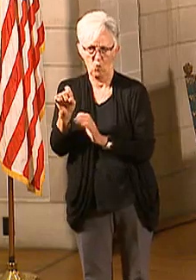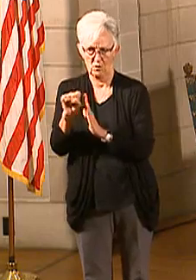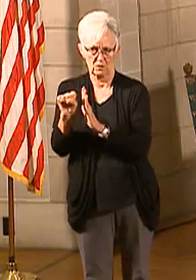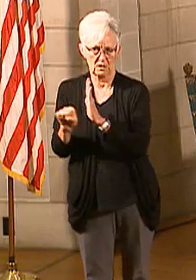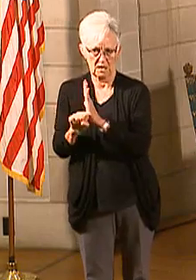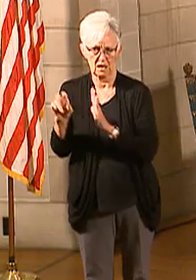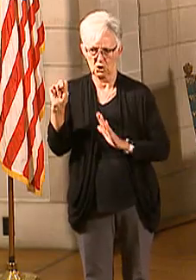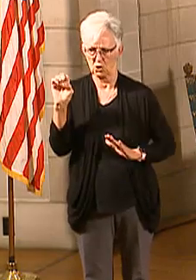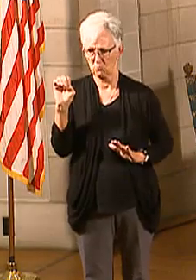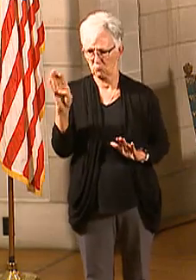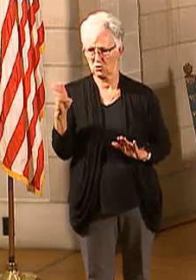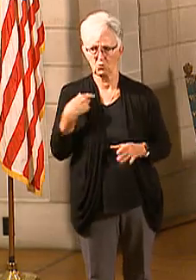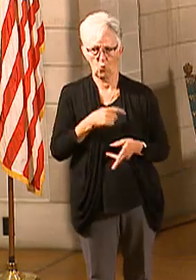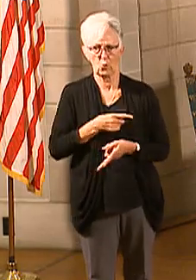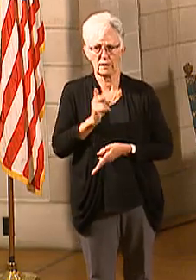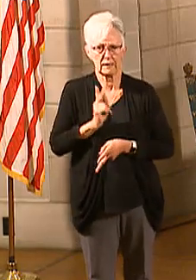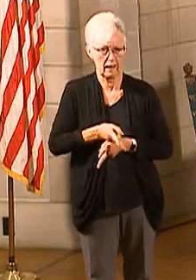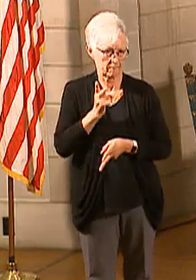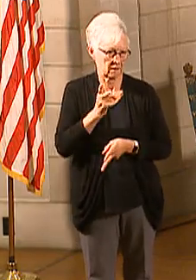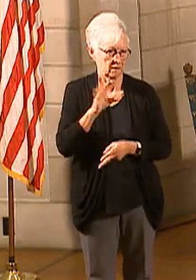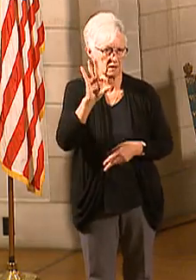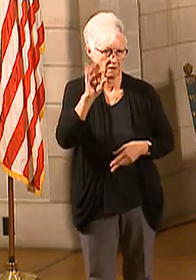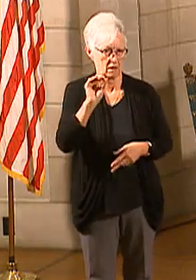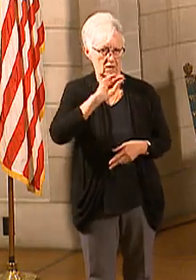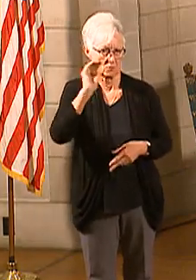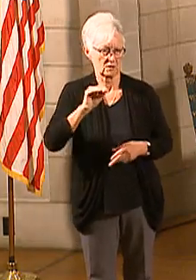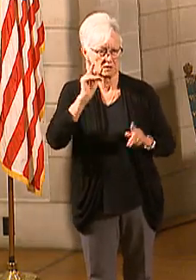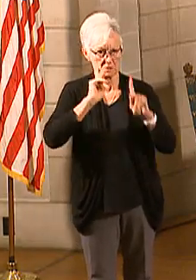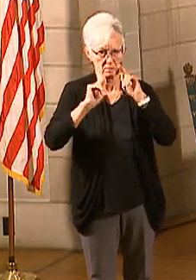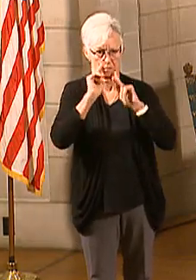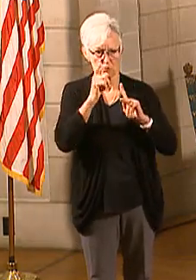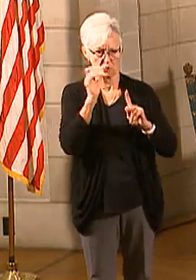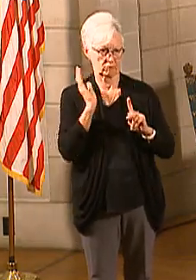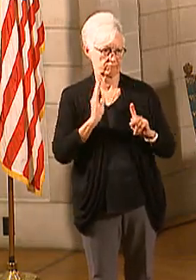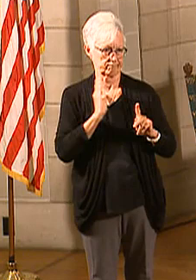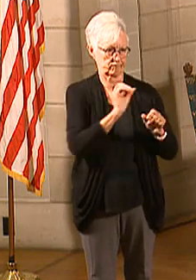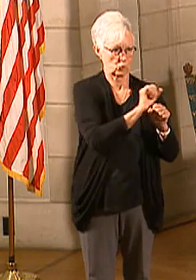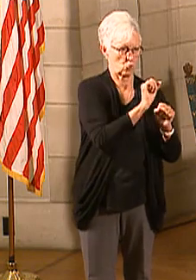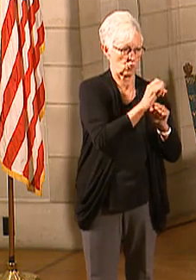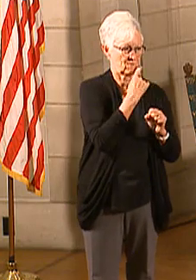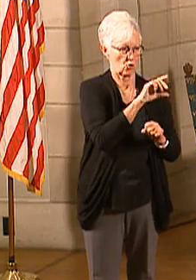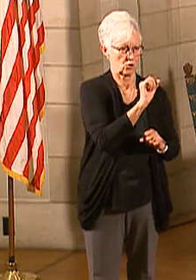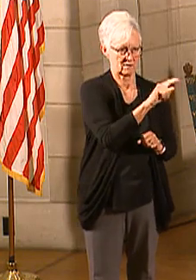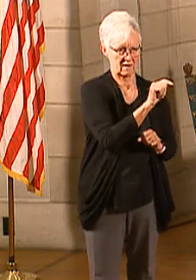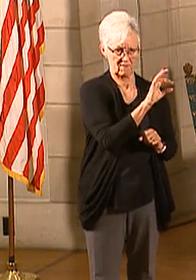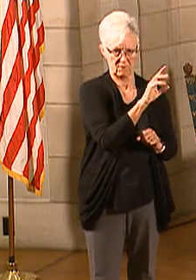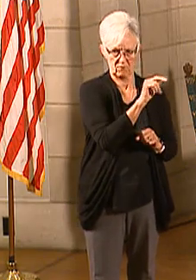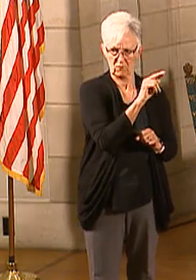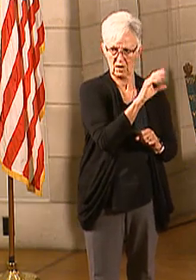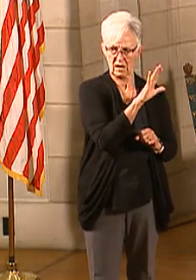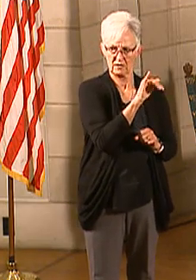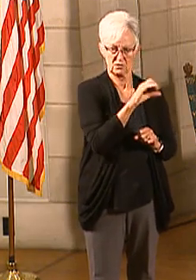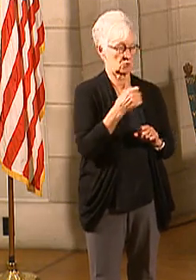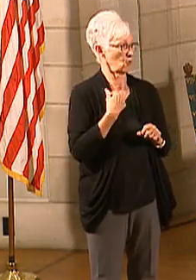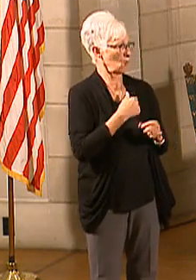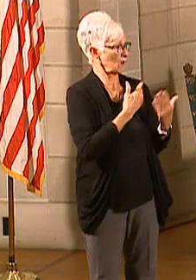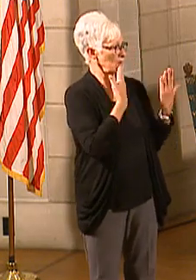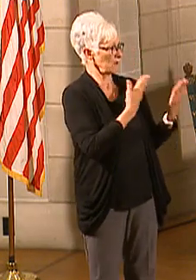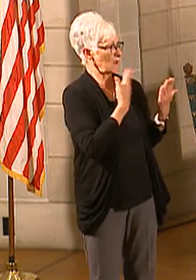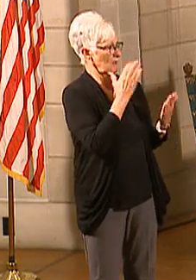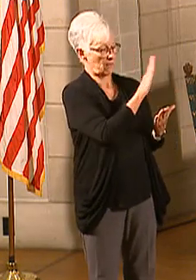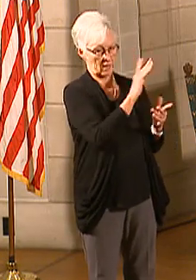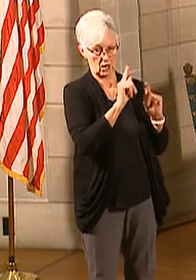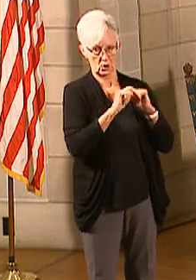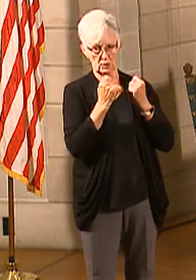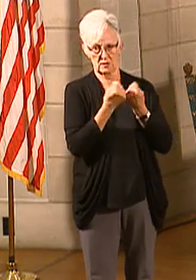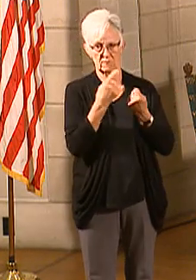So we kept about 90% of the folks from St. Francis in the transition. And actually, again, I just want to compliment Alger, Stephanie, and the team for the smooth transition of that. And that's one of the